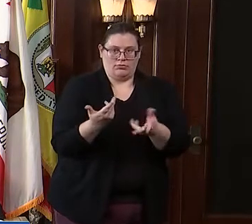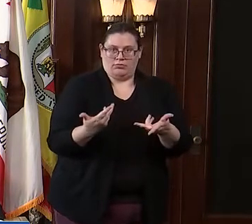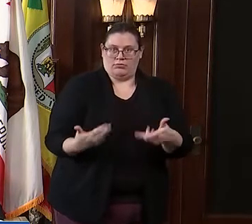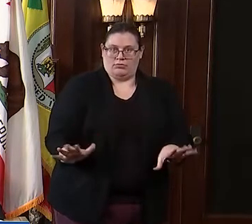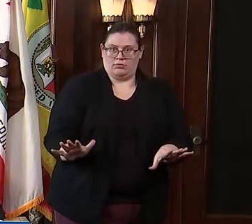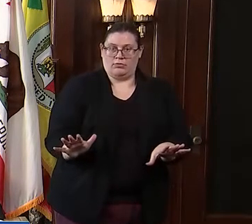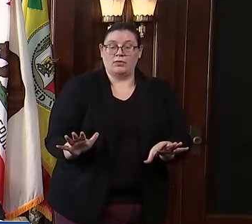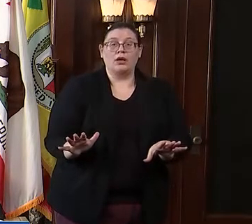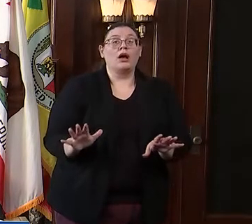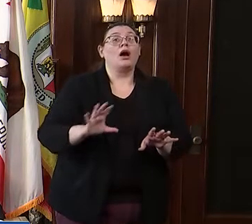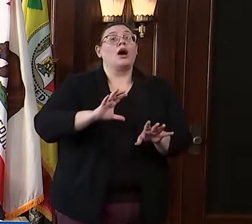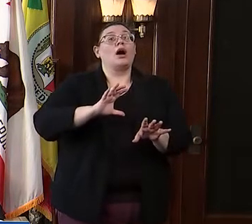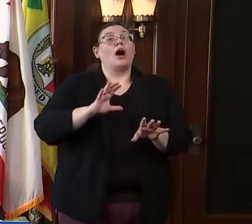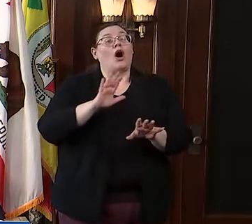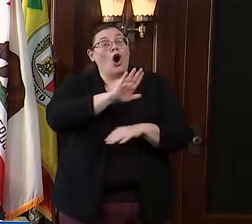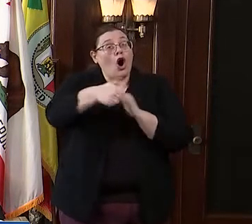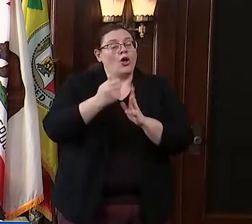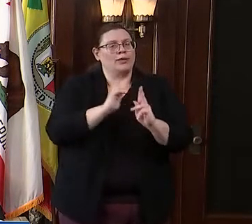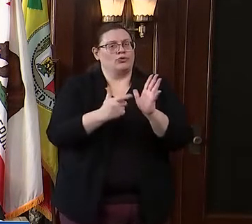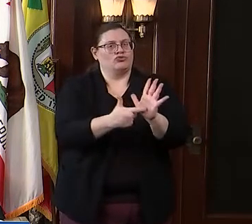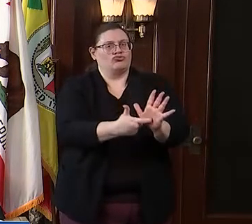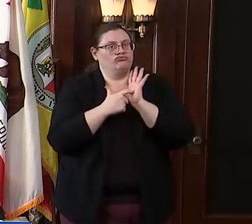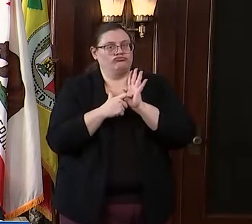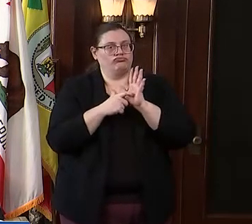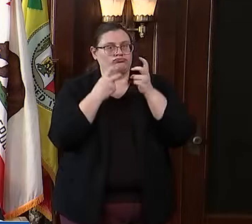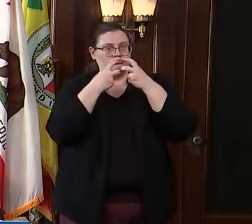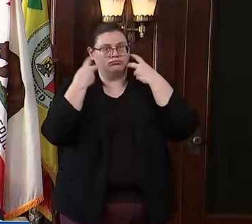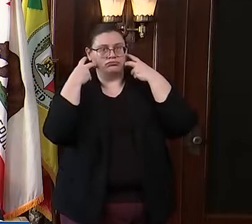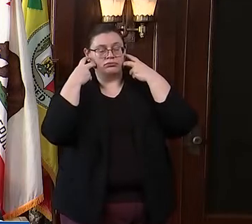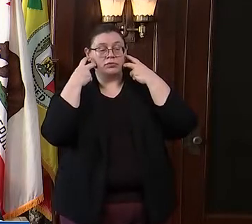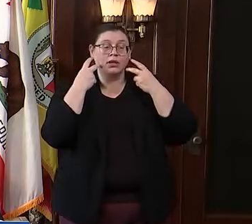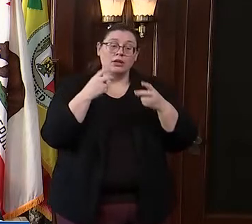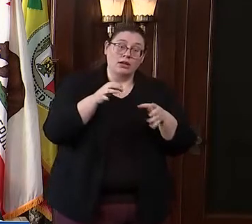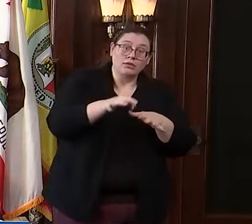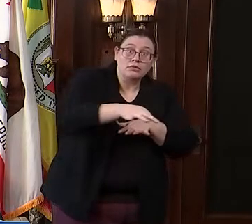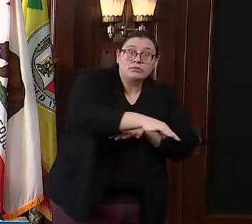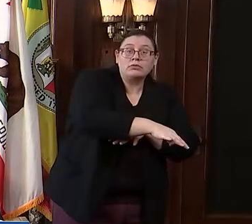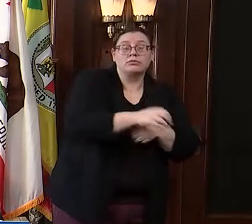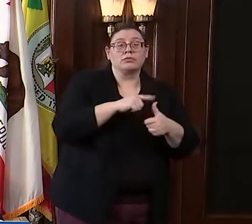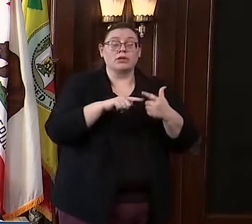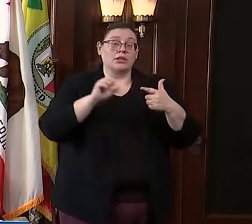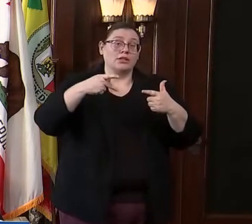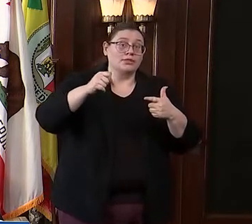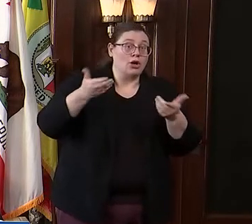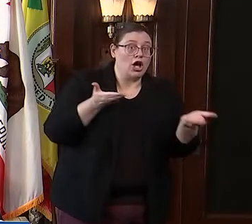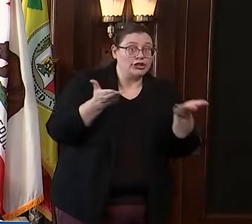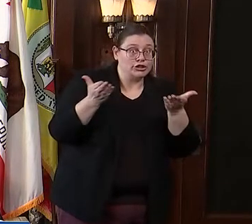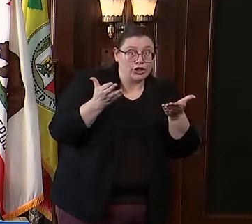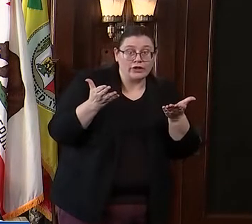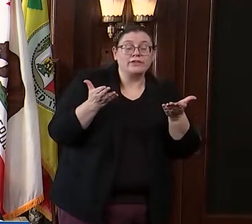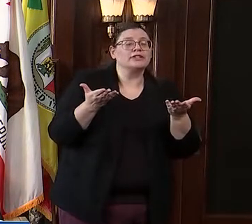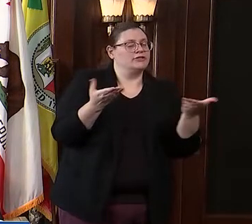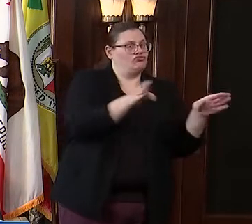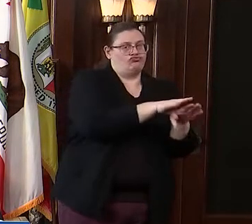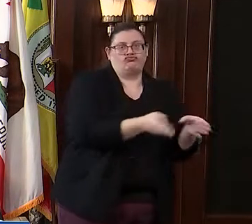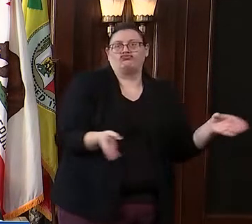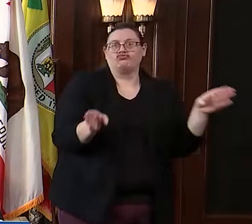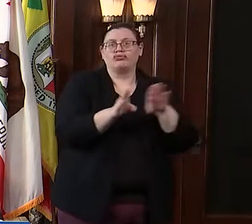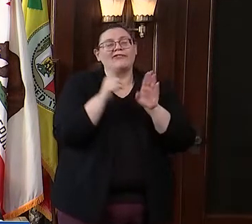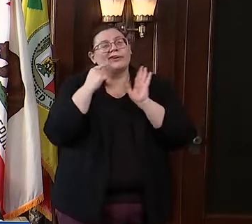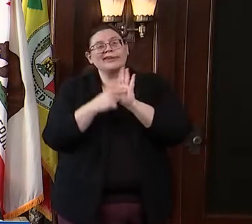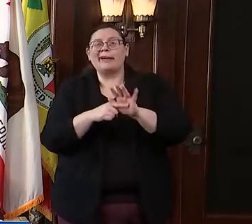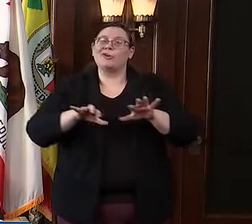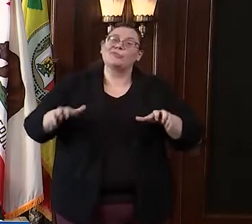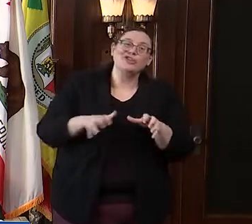and everyone must wear face coverings. Nail salons remain closed, and spa services, including massage and facials